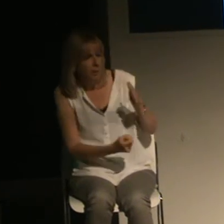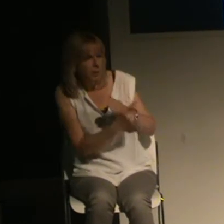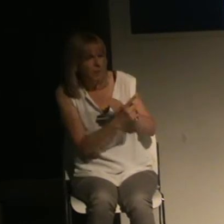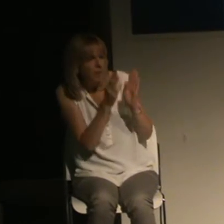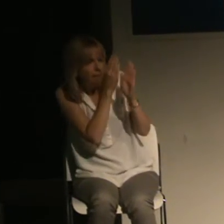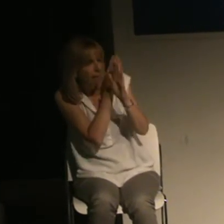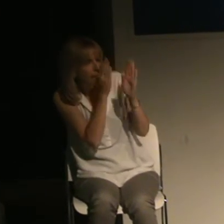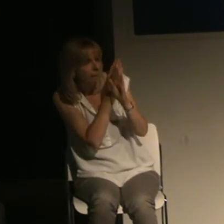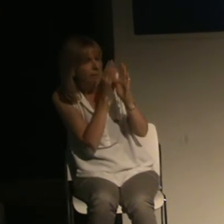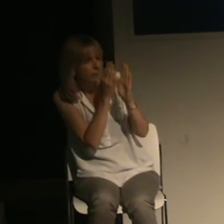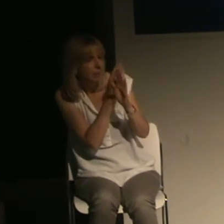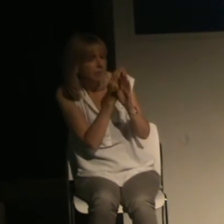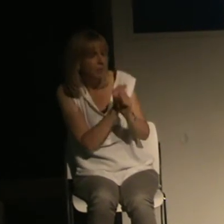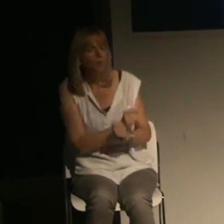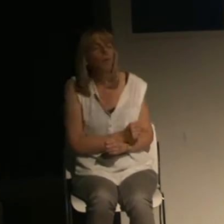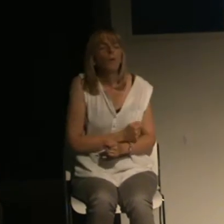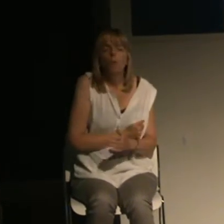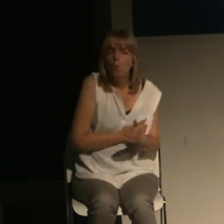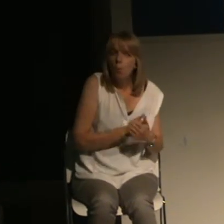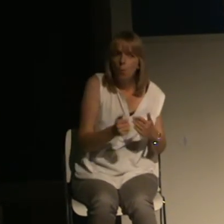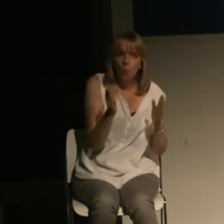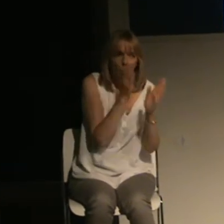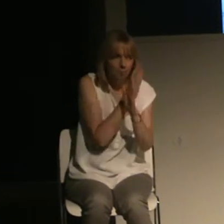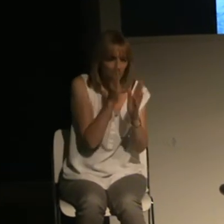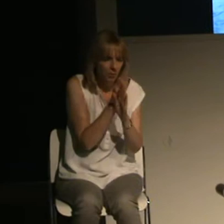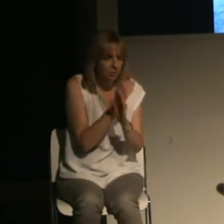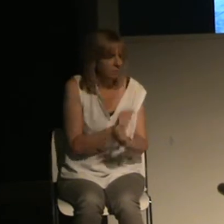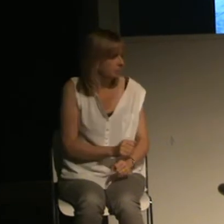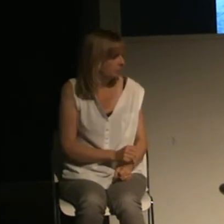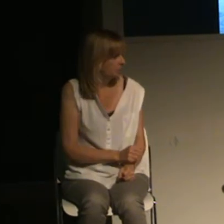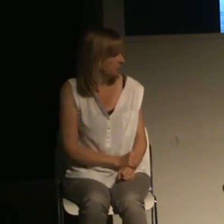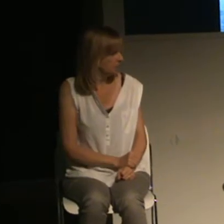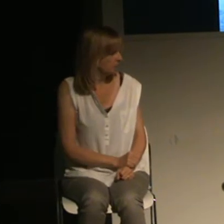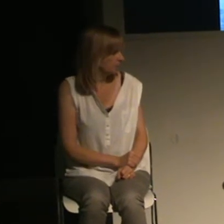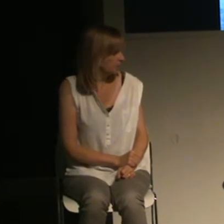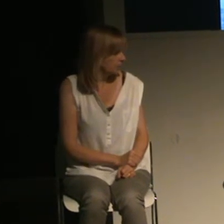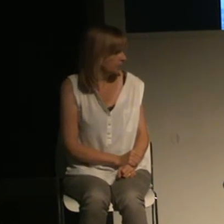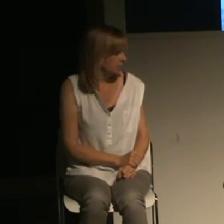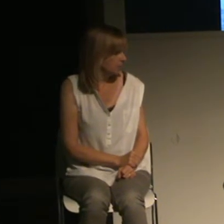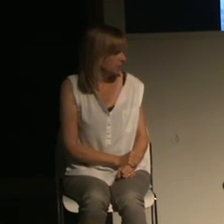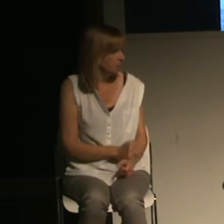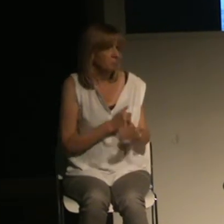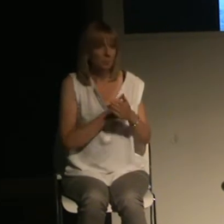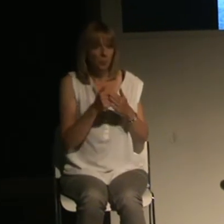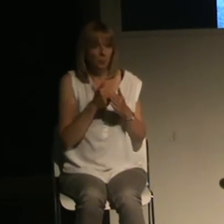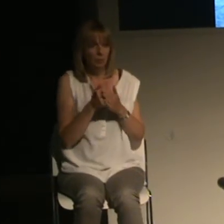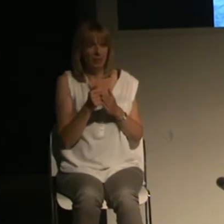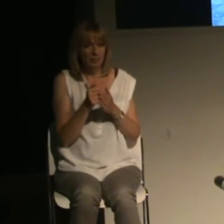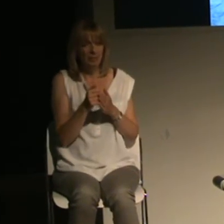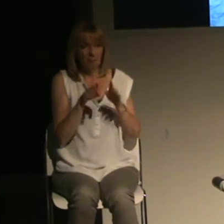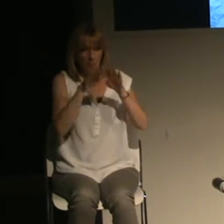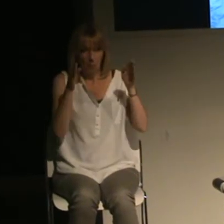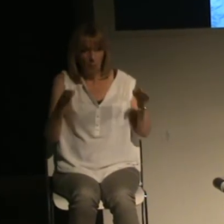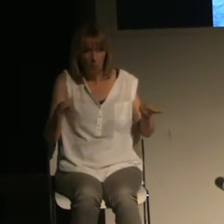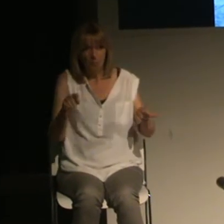of hiding, crocodiles do. I mean, a lot of the time, I suspect they will be there in the water and